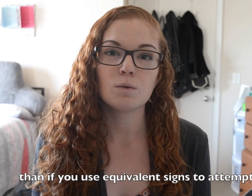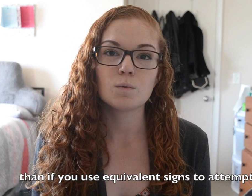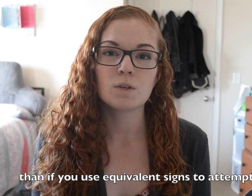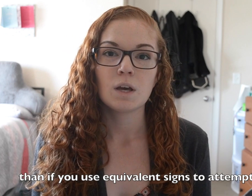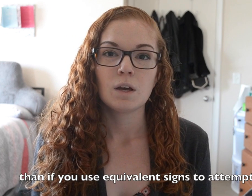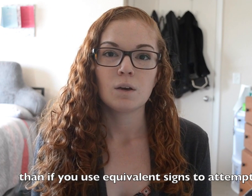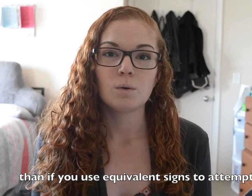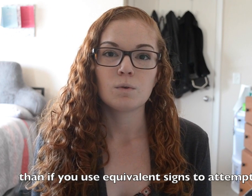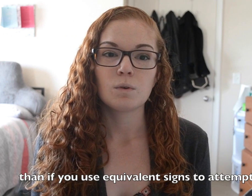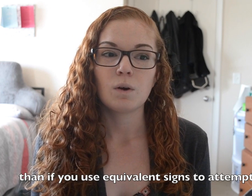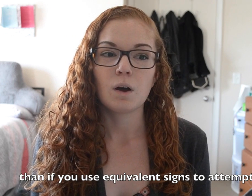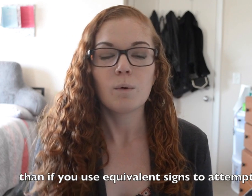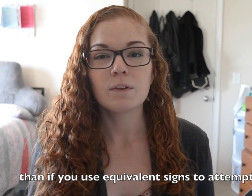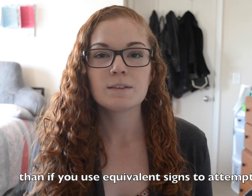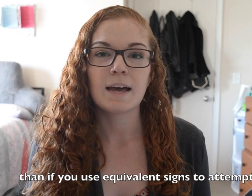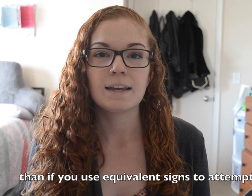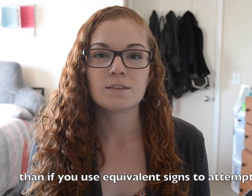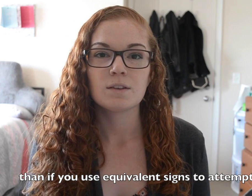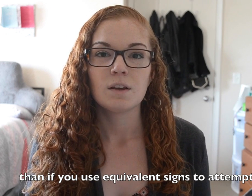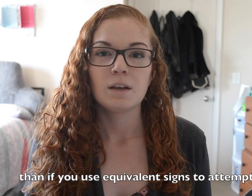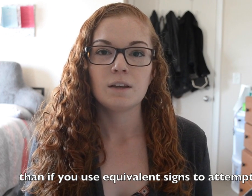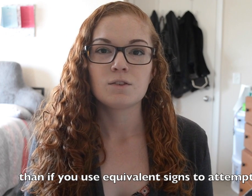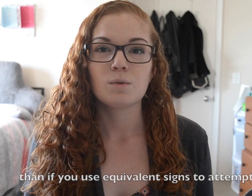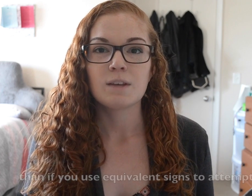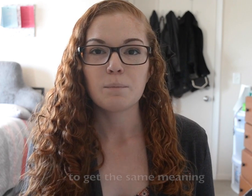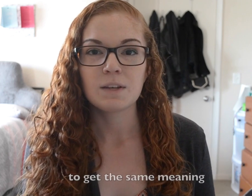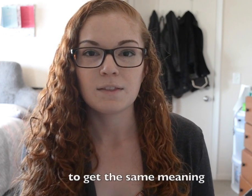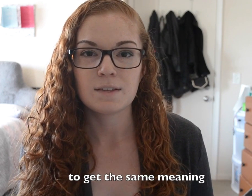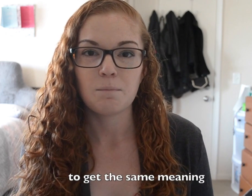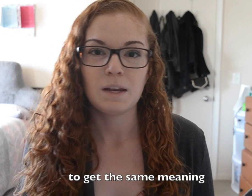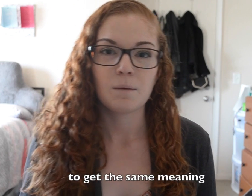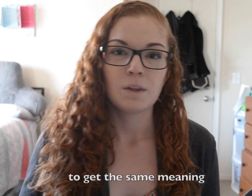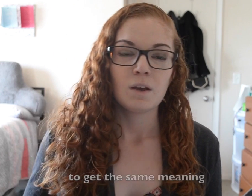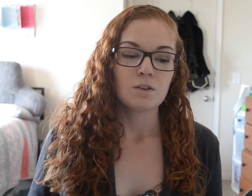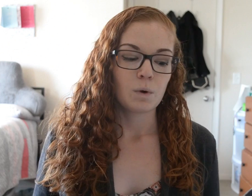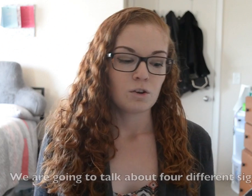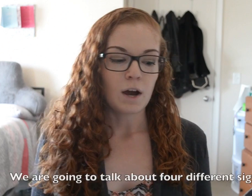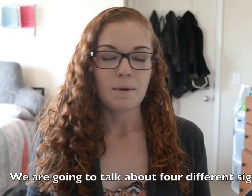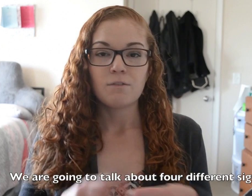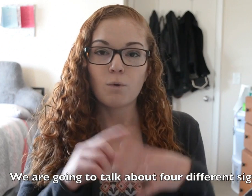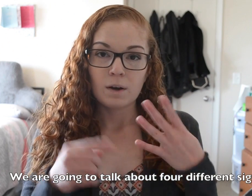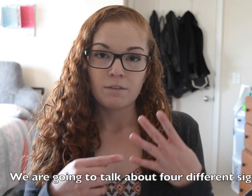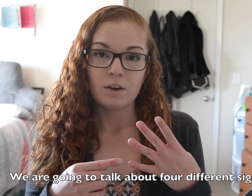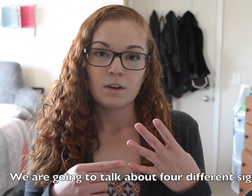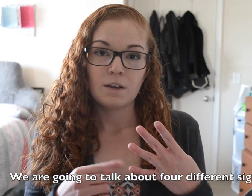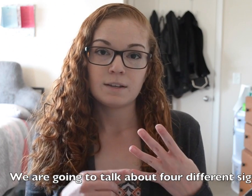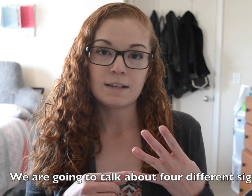use equivalent signs and to attempt to get the same meaning. So we're going to talk about 4 different